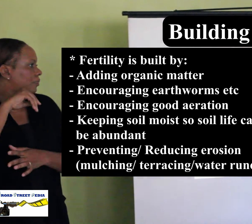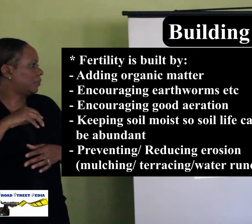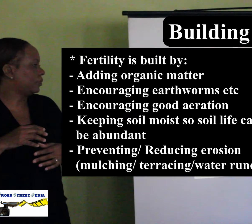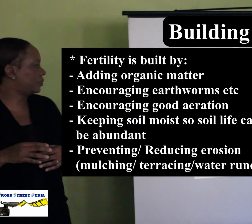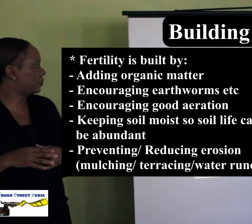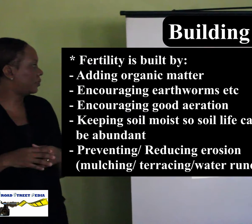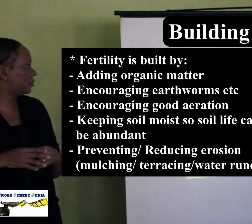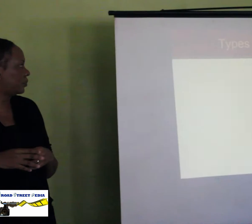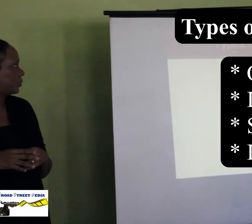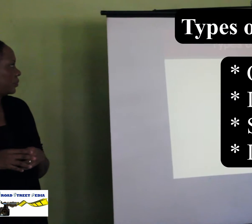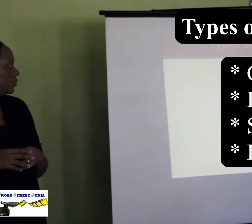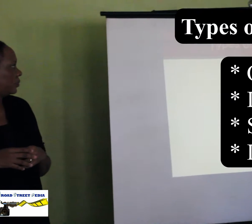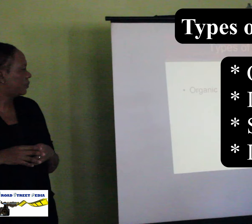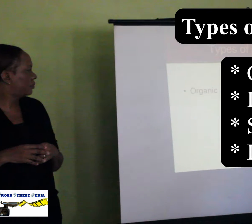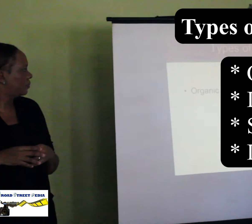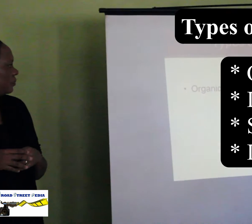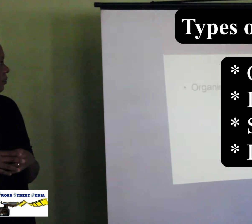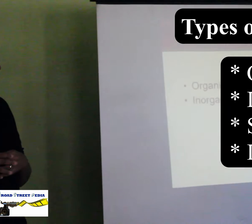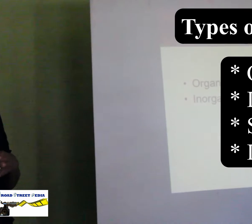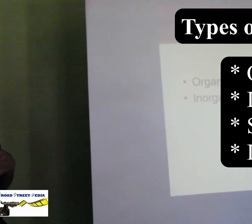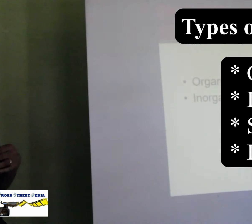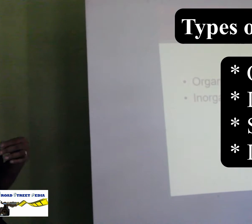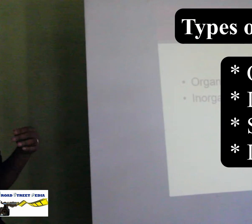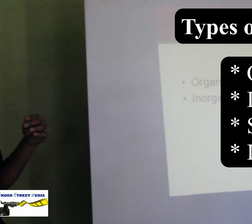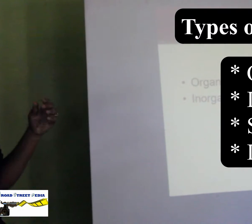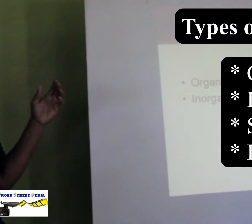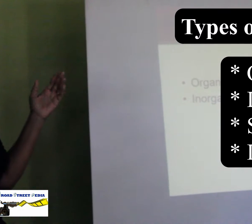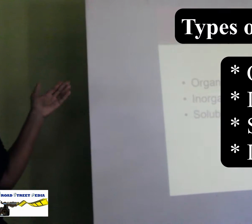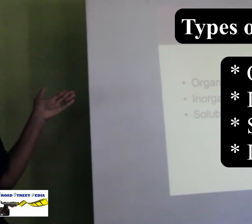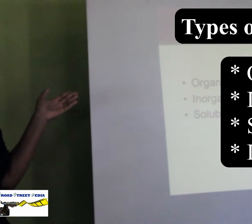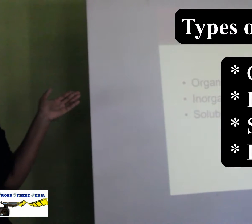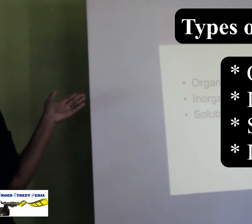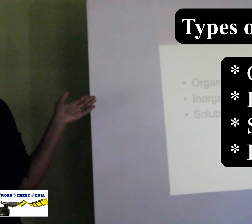basic fertilizers. The fertilizers has names.